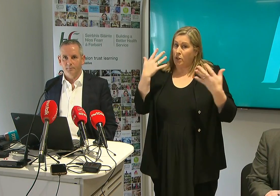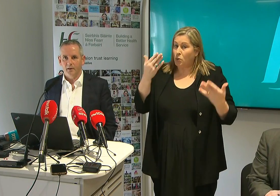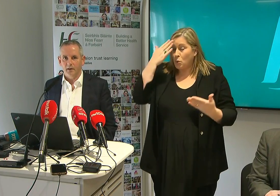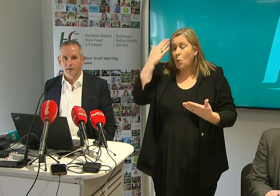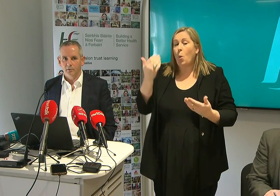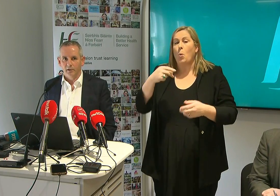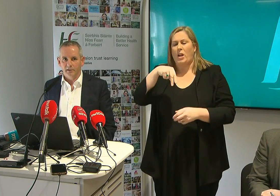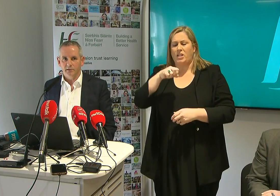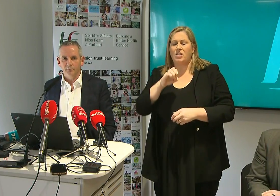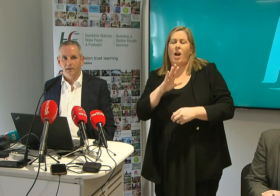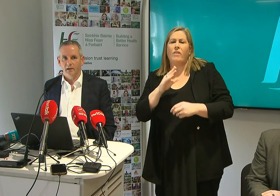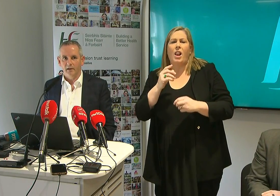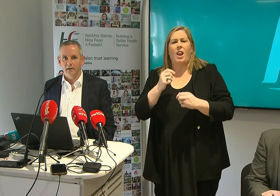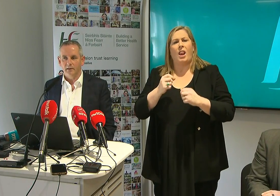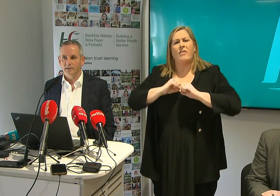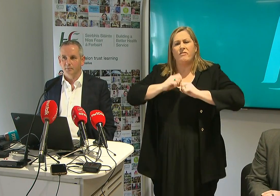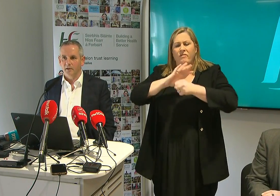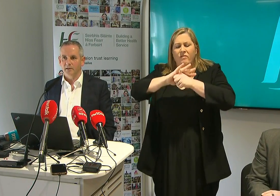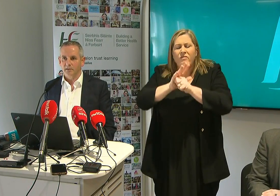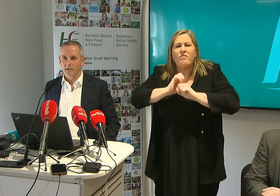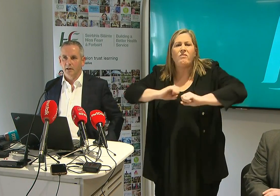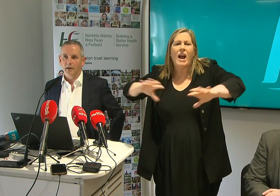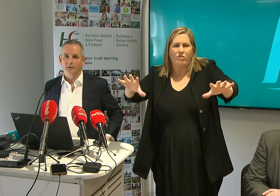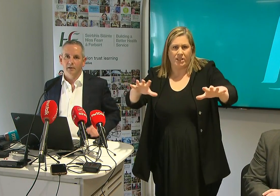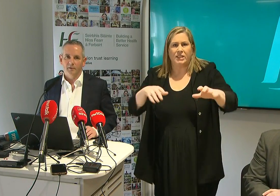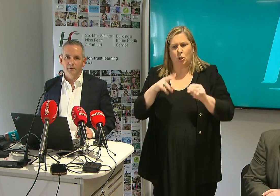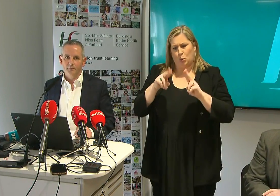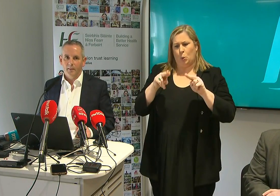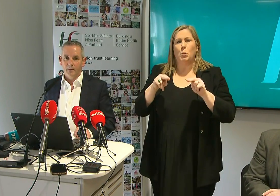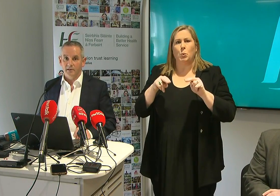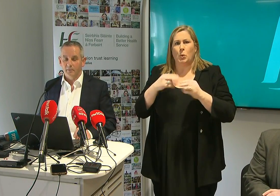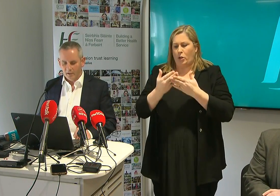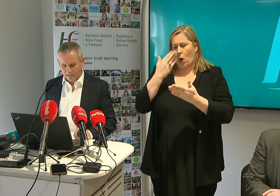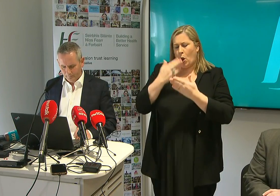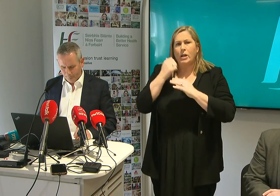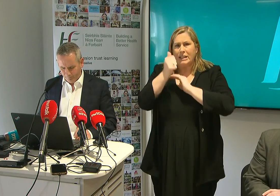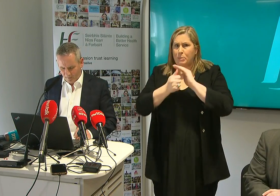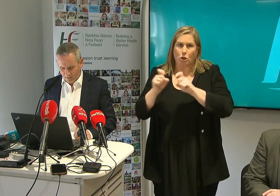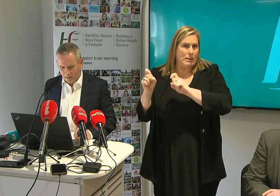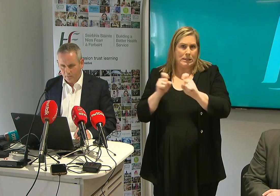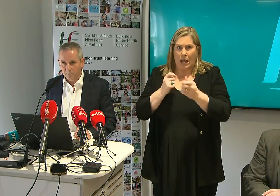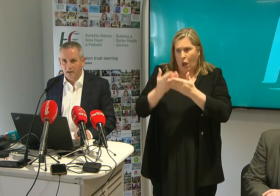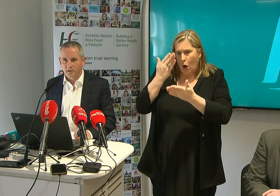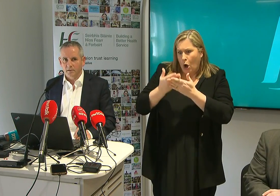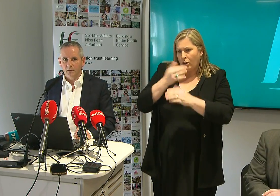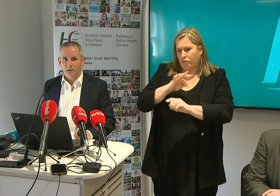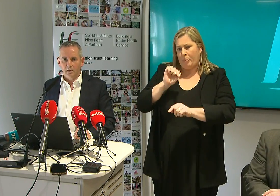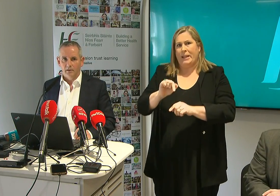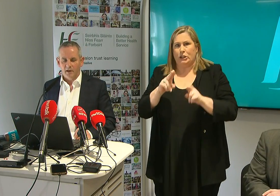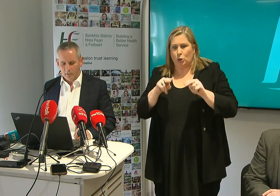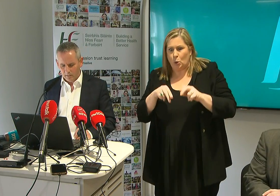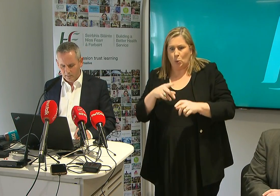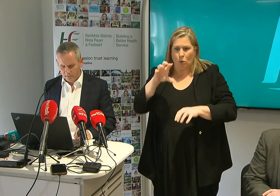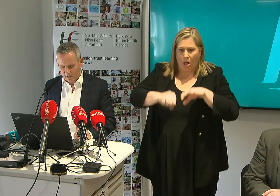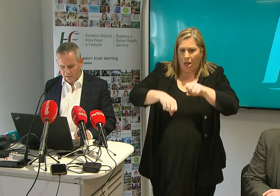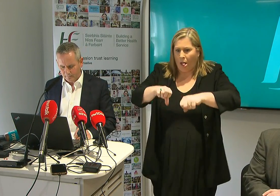virus, a new virus, and the learning experience from it is still emerging, which makes it all